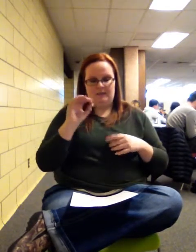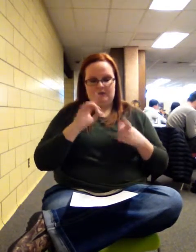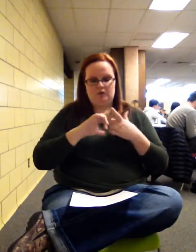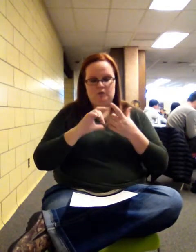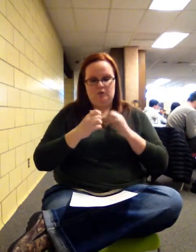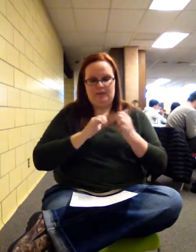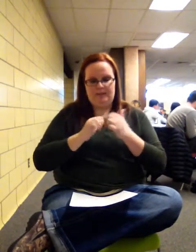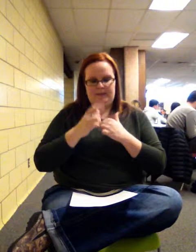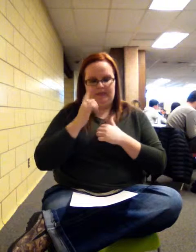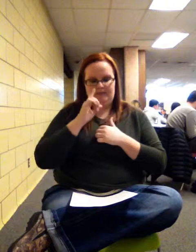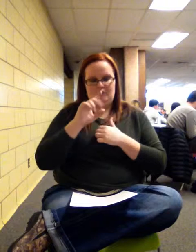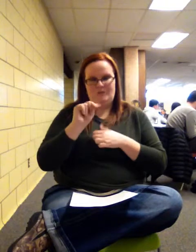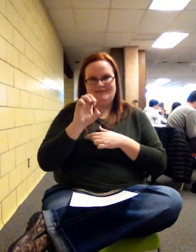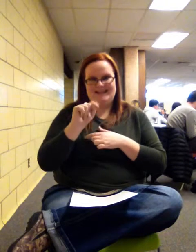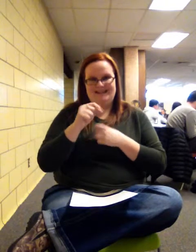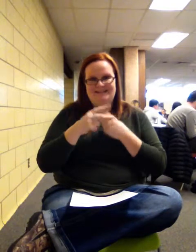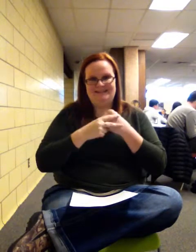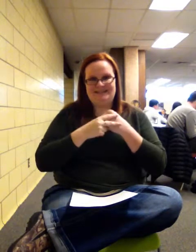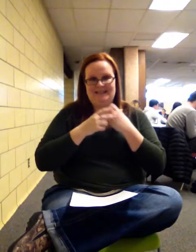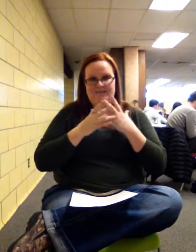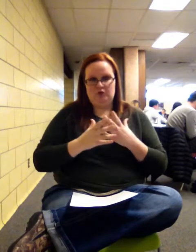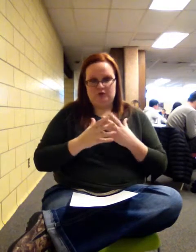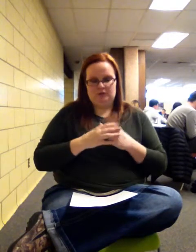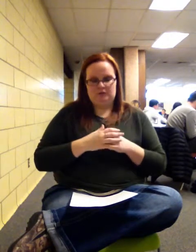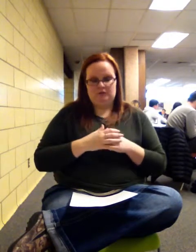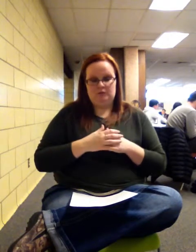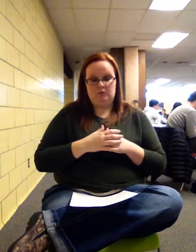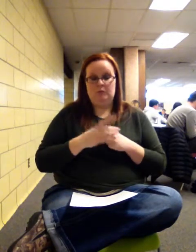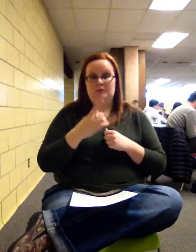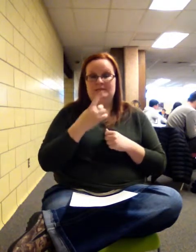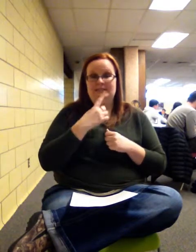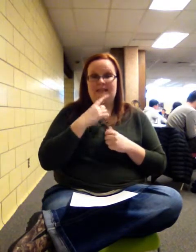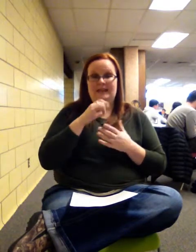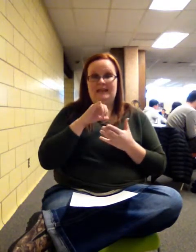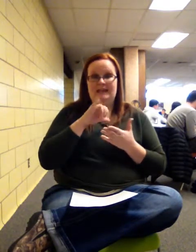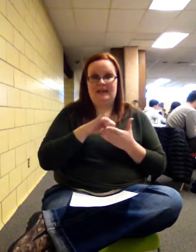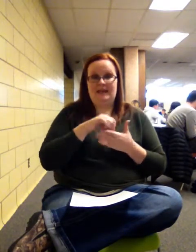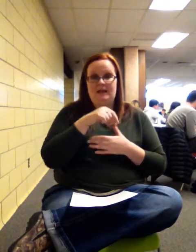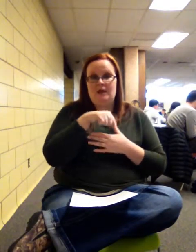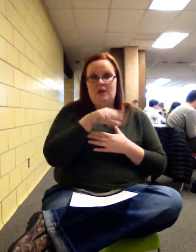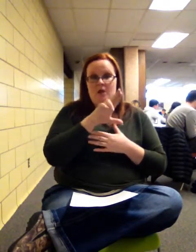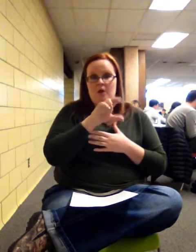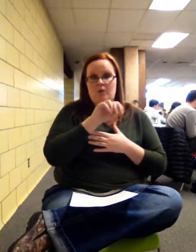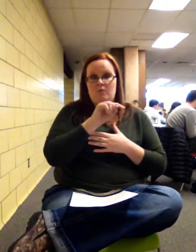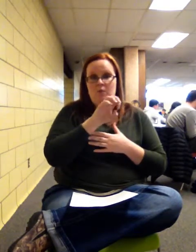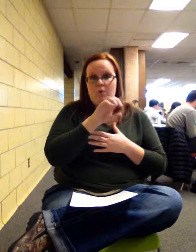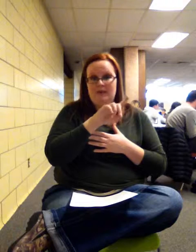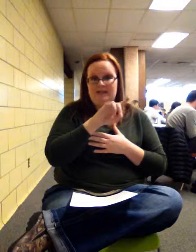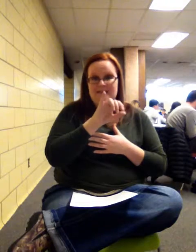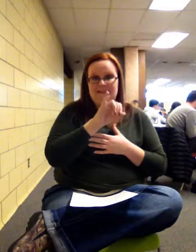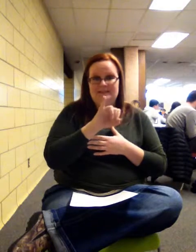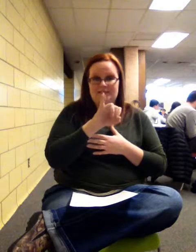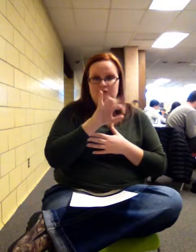these net savers. So what we're saying then is a quoted interest rate, or think of it as a rate of return,